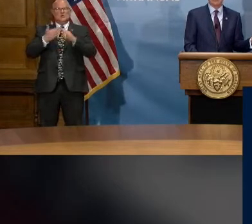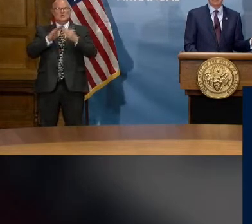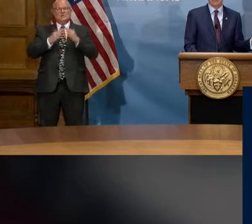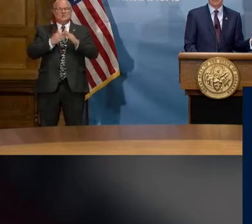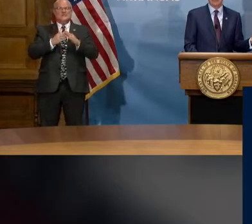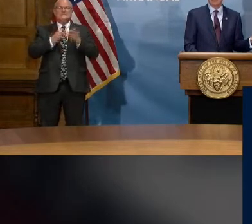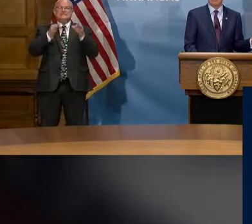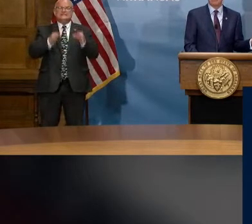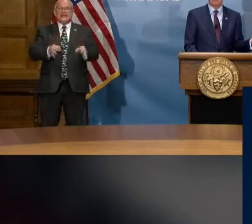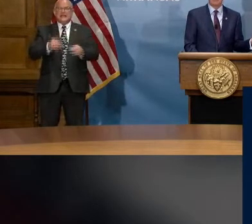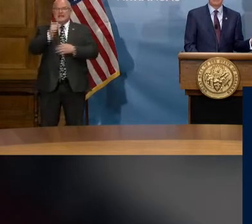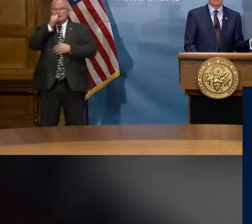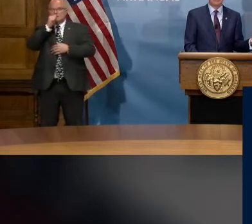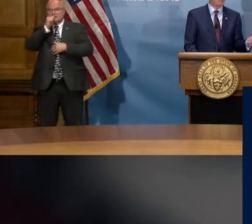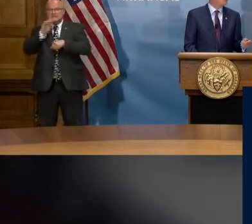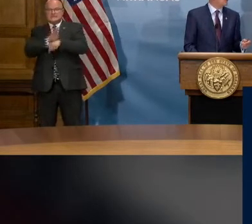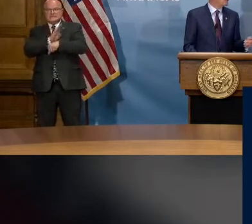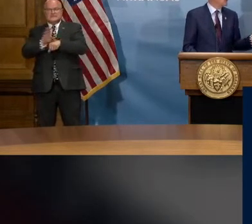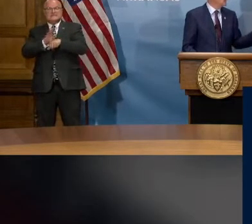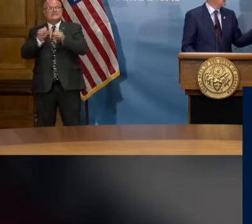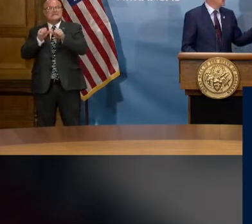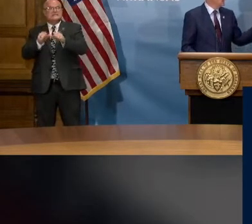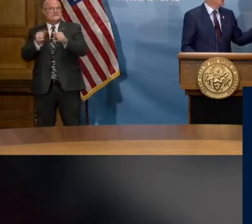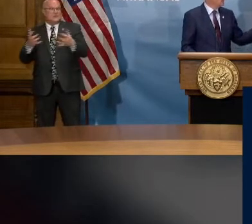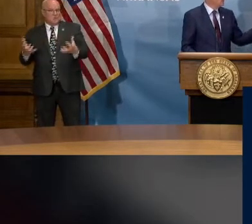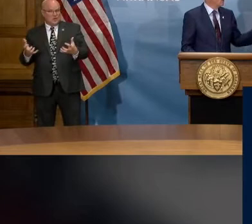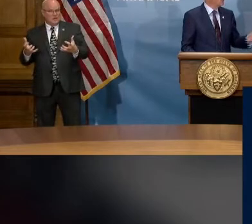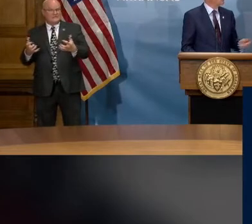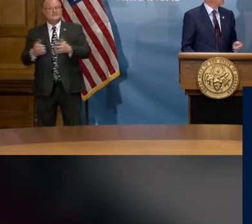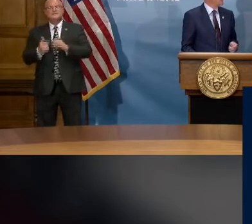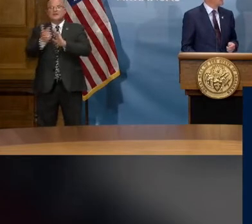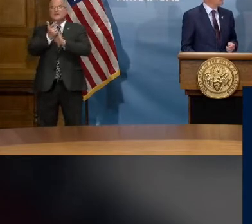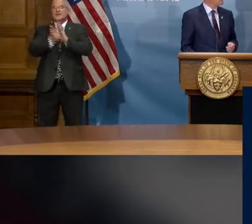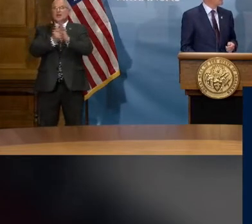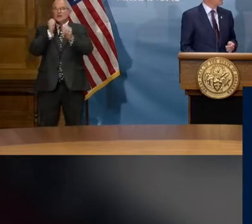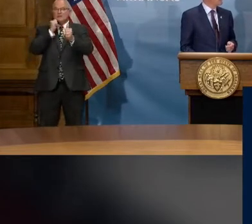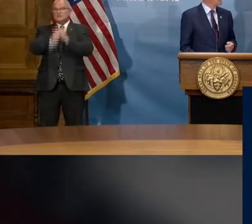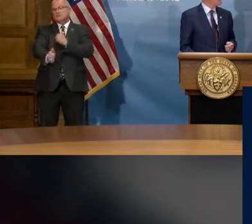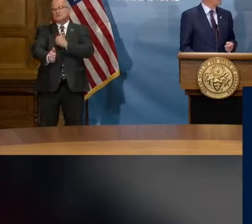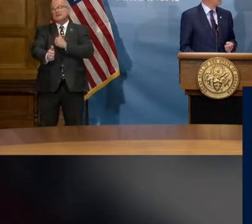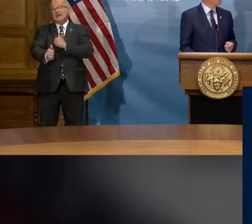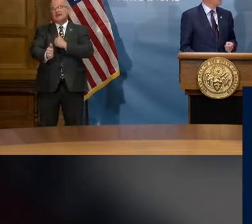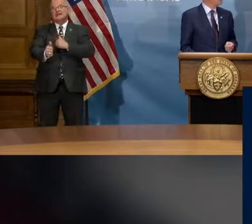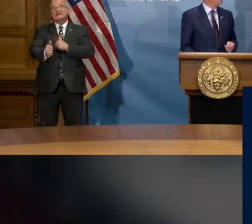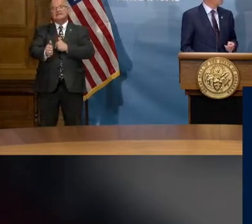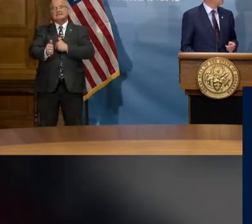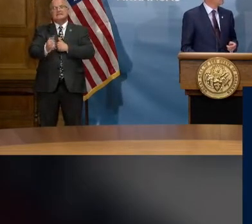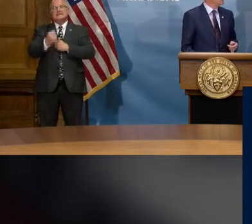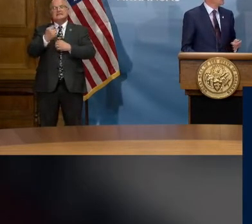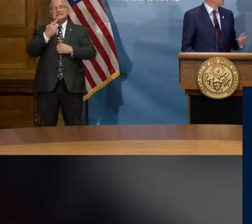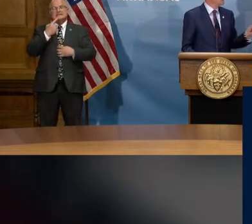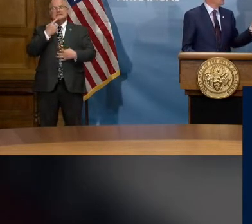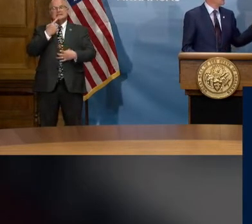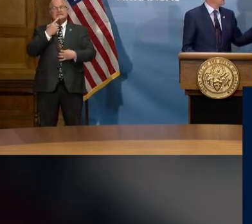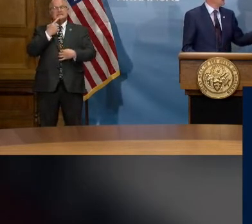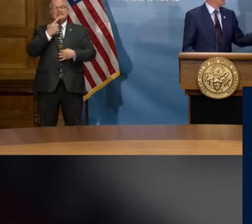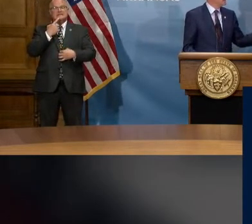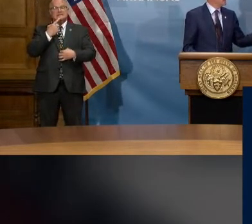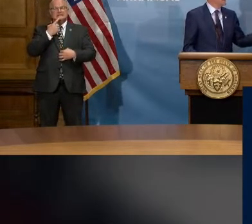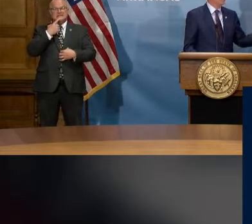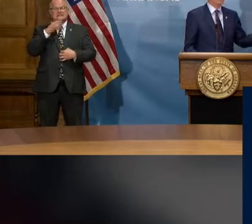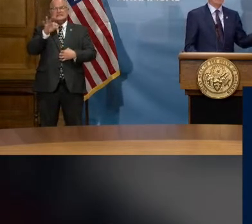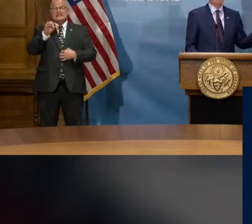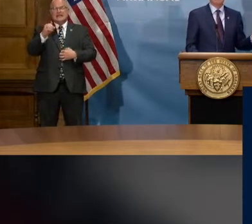sector continue that in their businesses if they wish. The law that was passed does, in